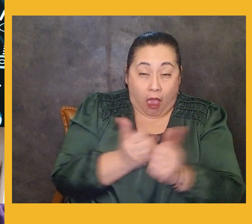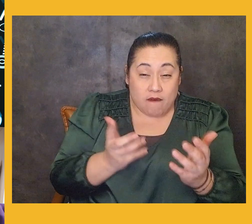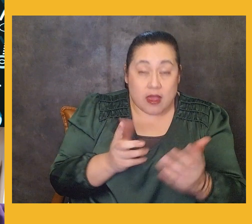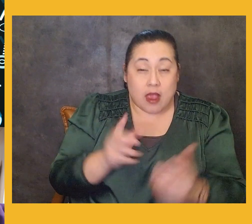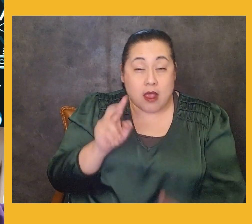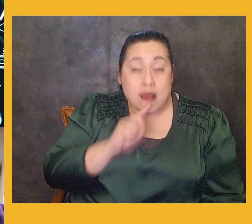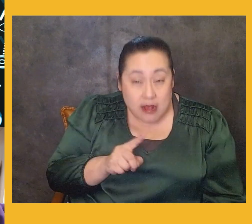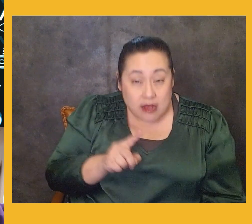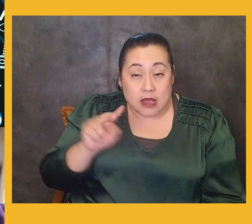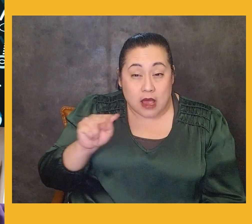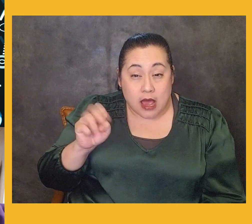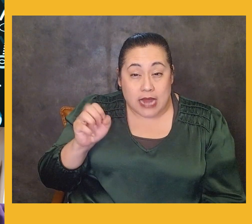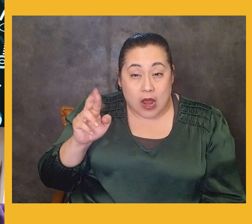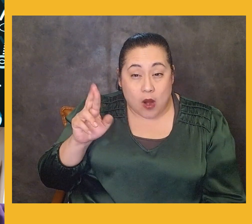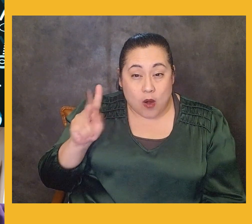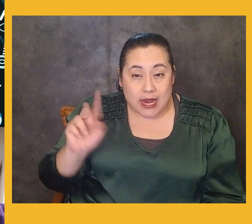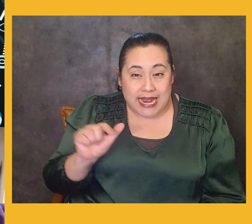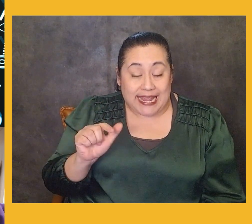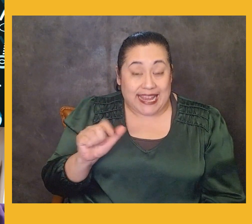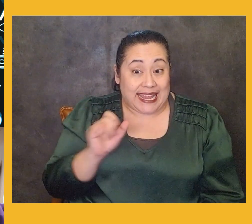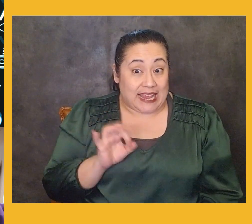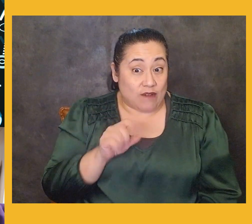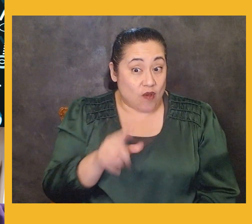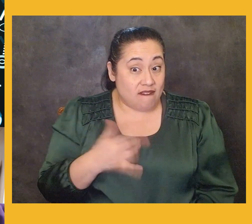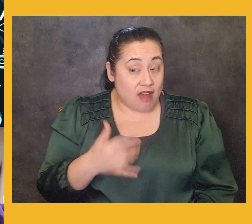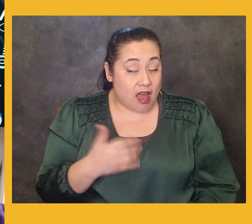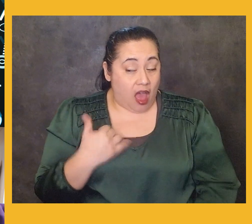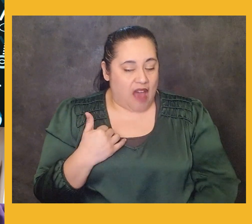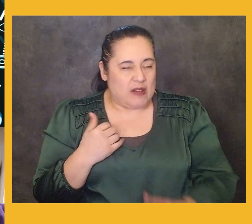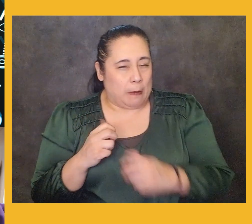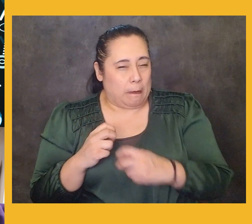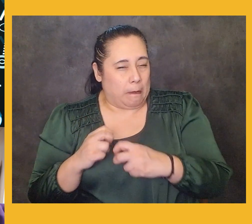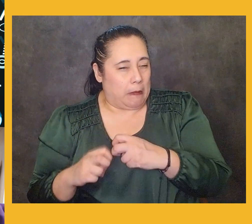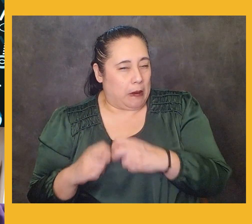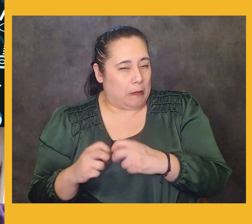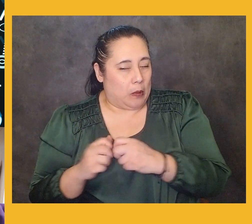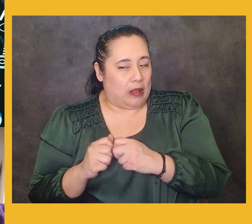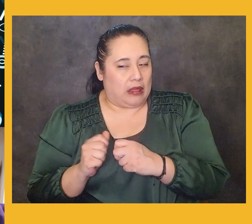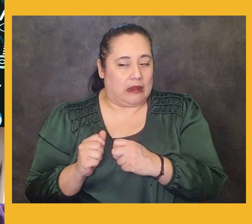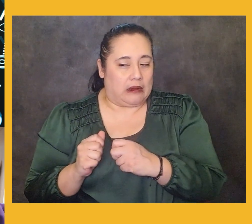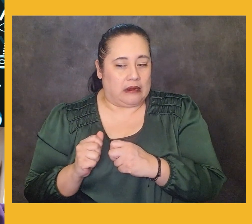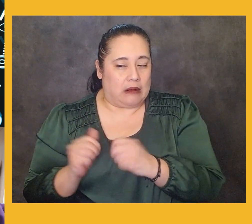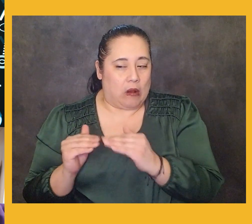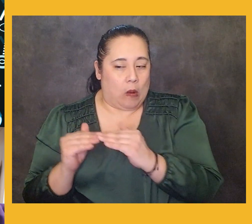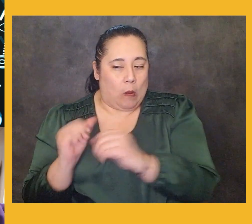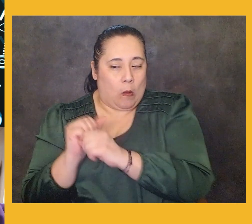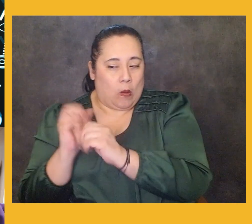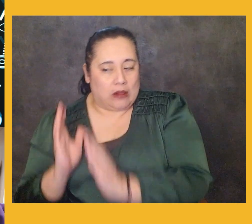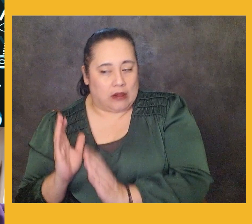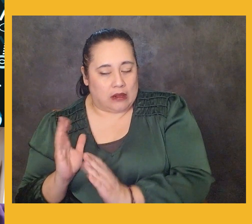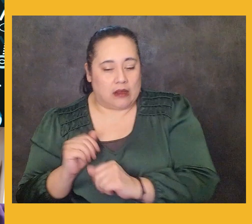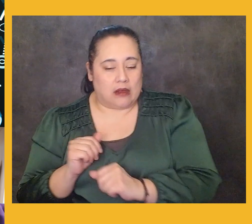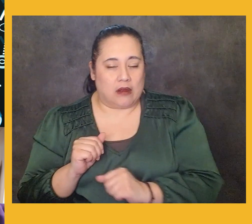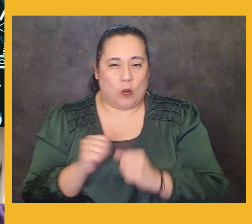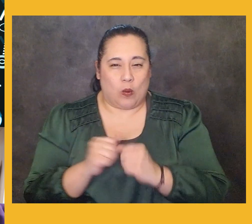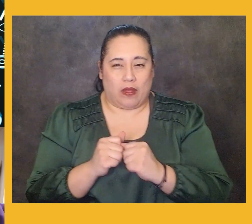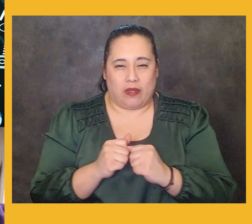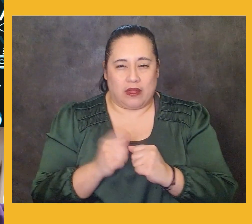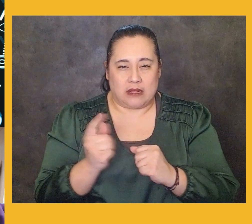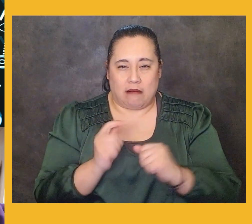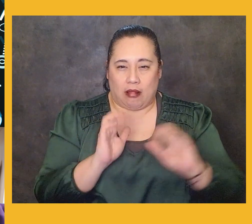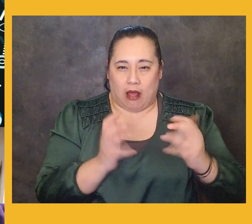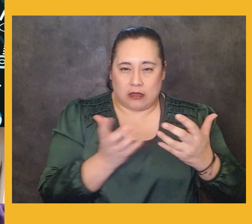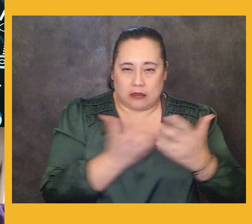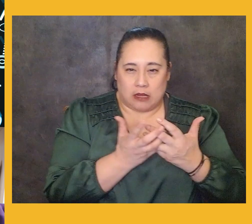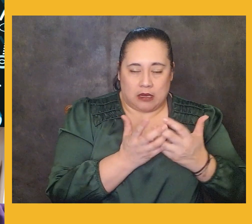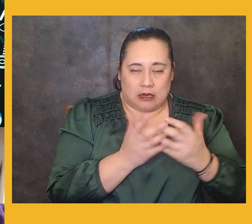establishing your brand, which means everything is networking. So if you have a little problem